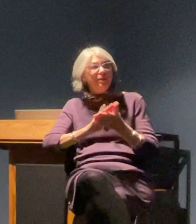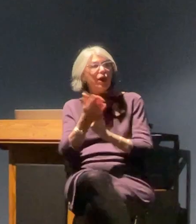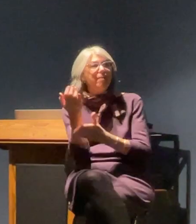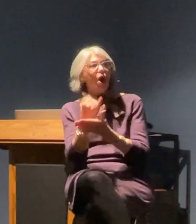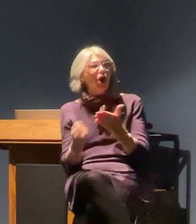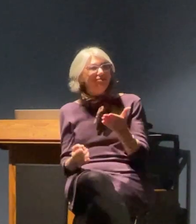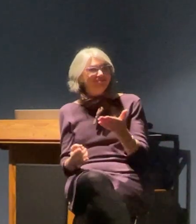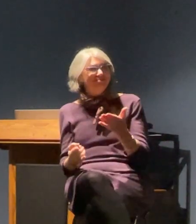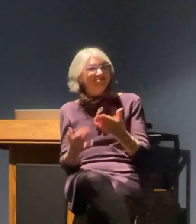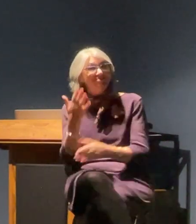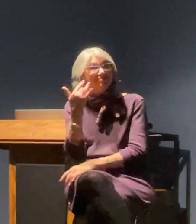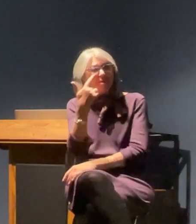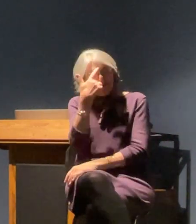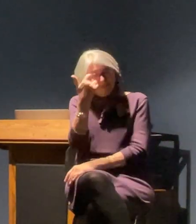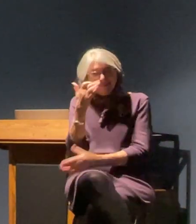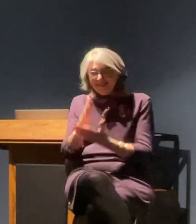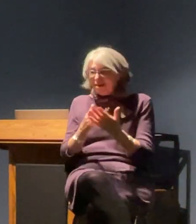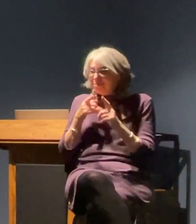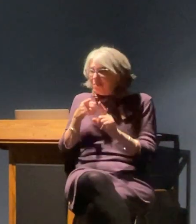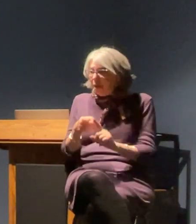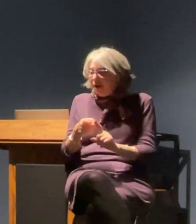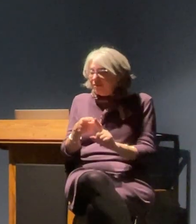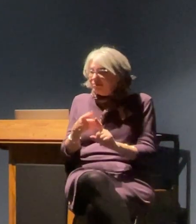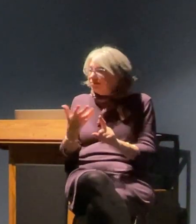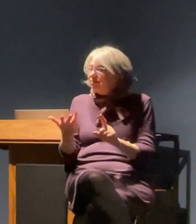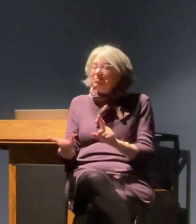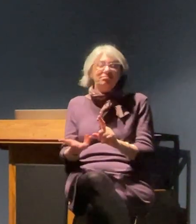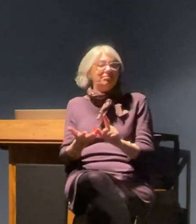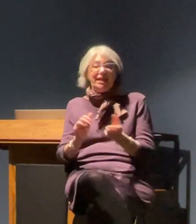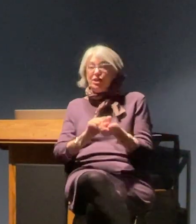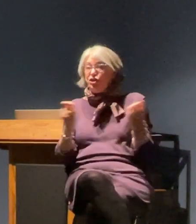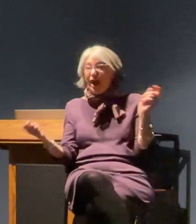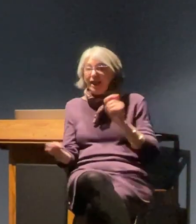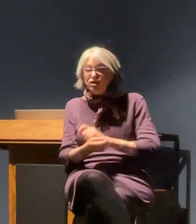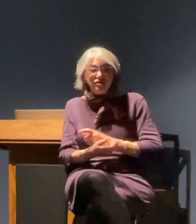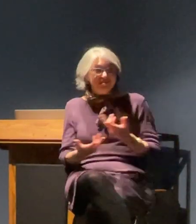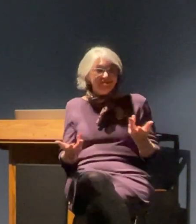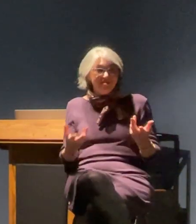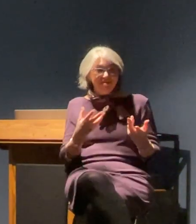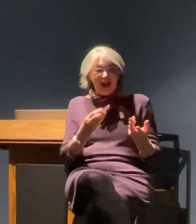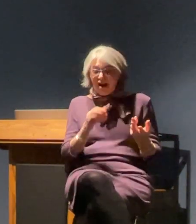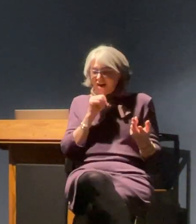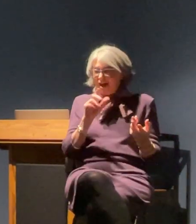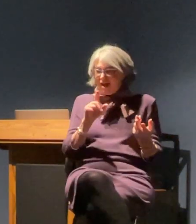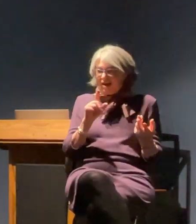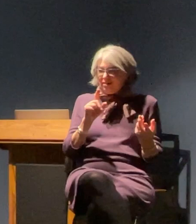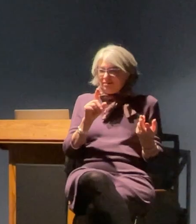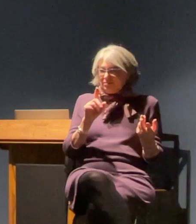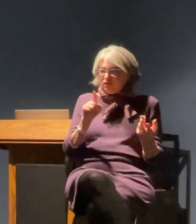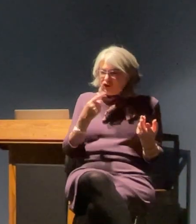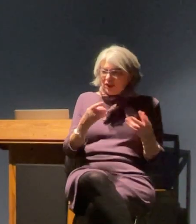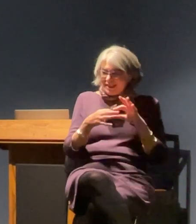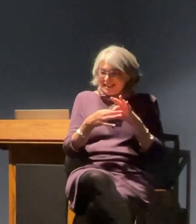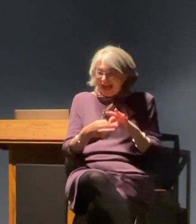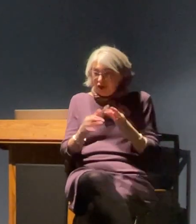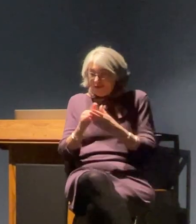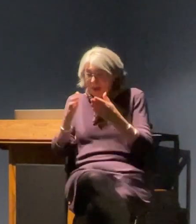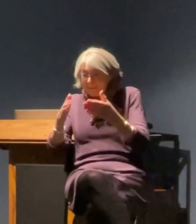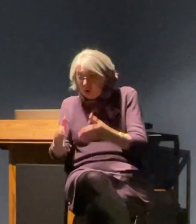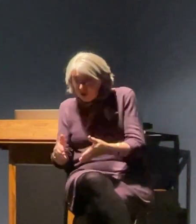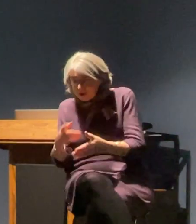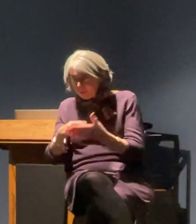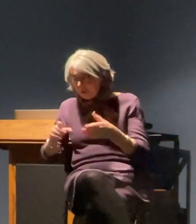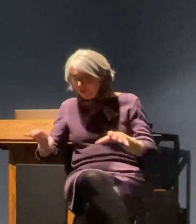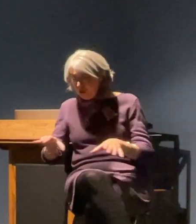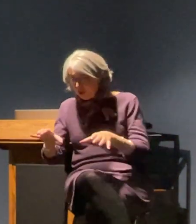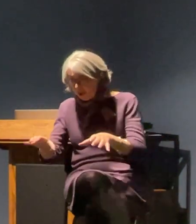art, because at a certain point it changes and it's no longer tied to that person and what